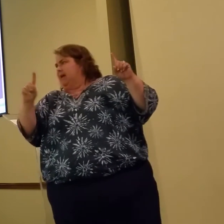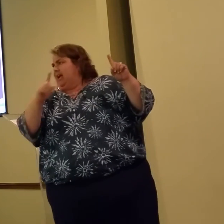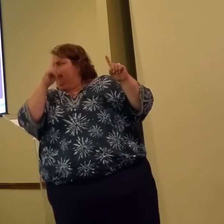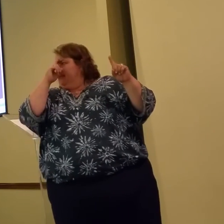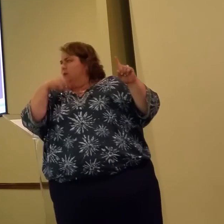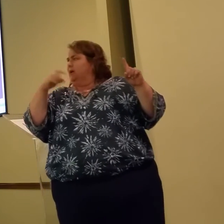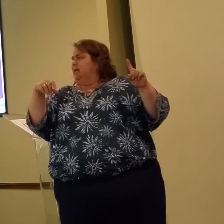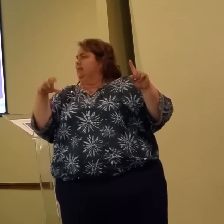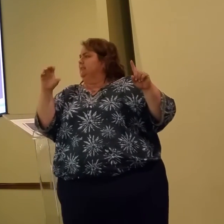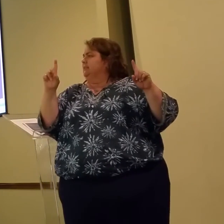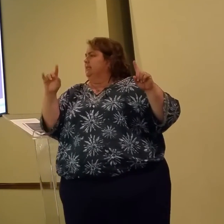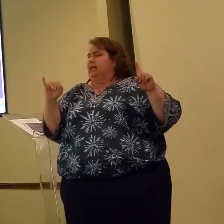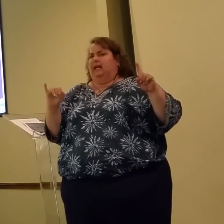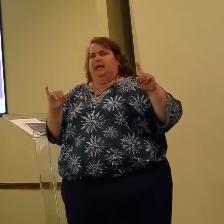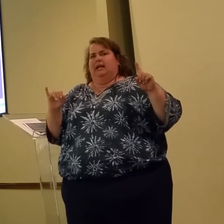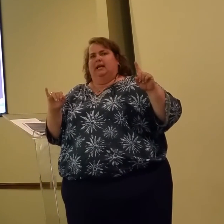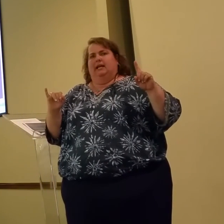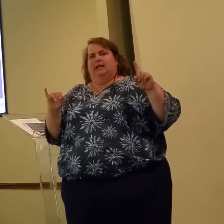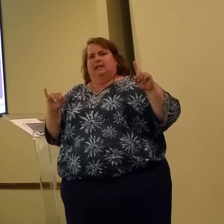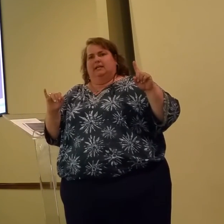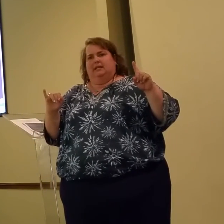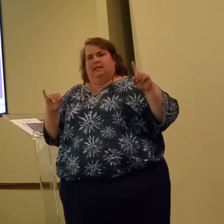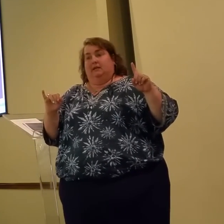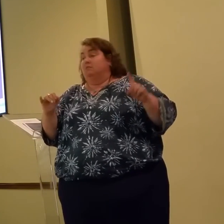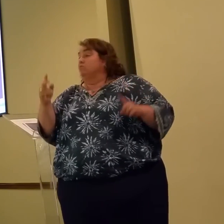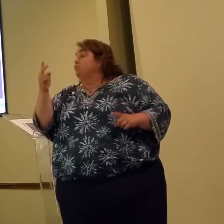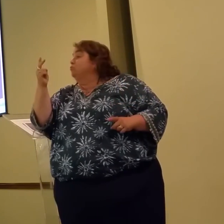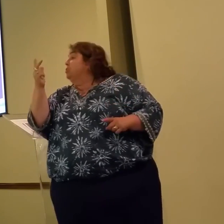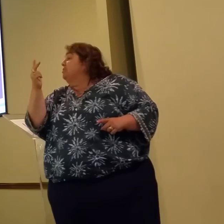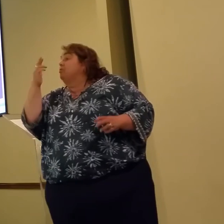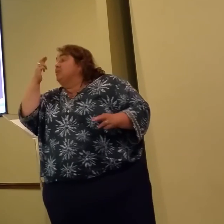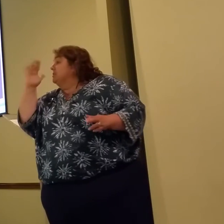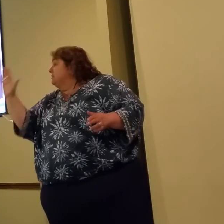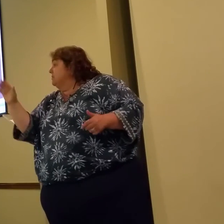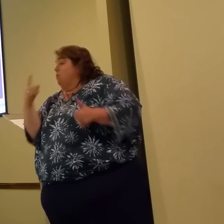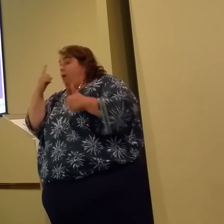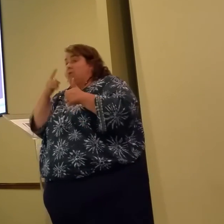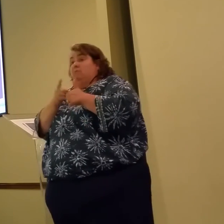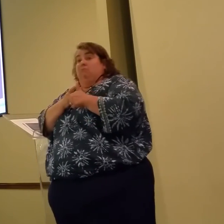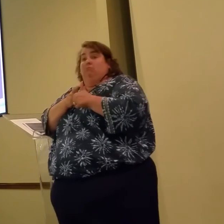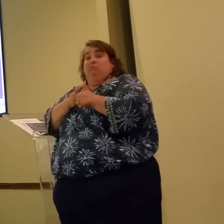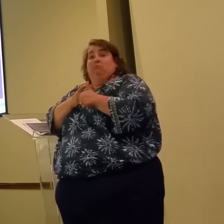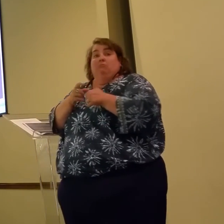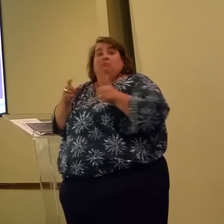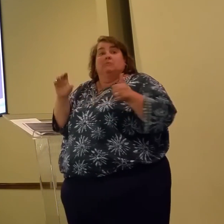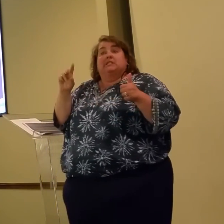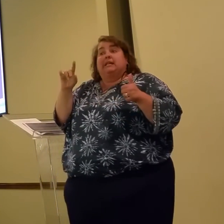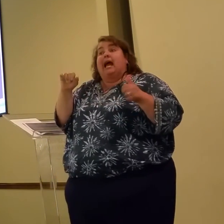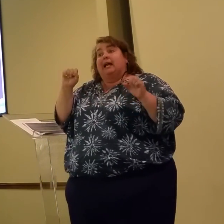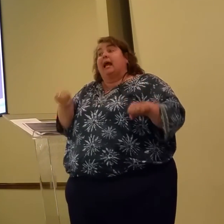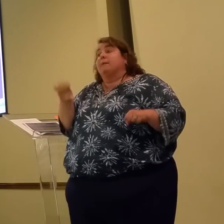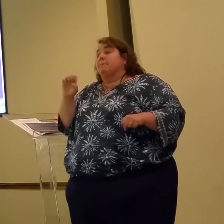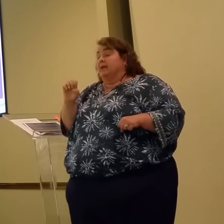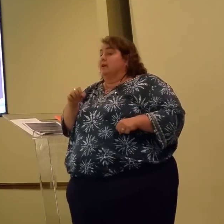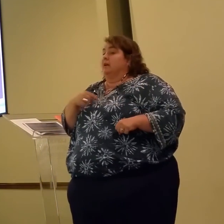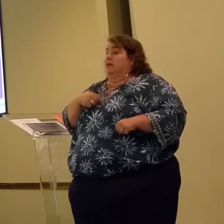will say, oh, I think we need a CDI. And the reasons being that a